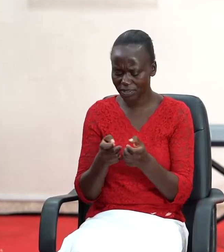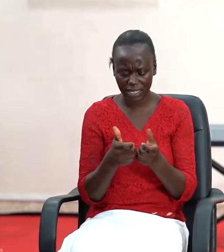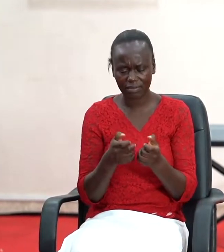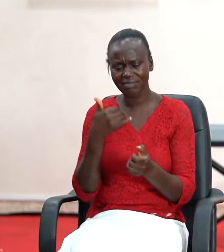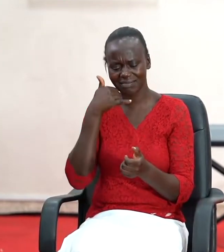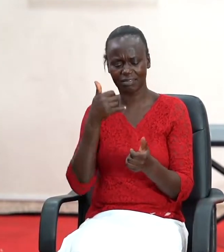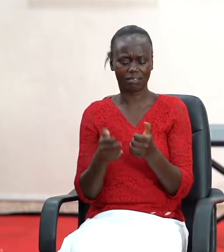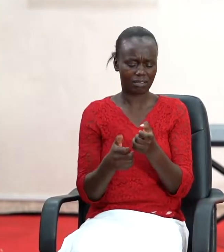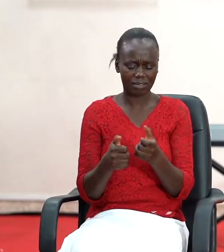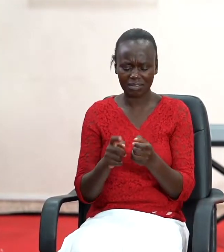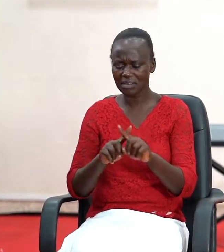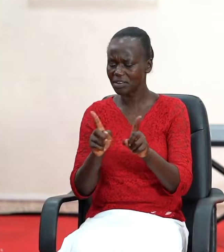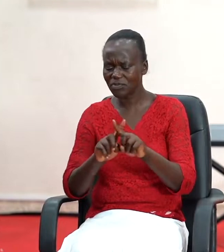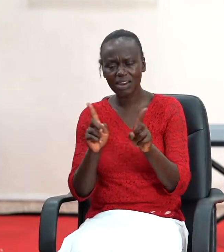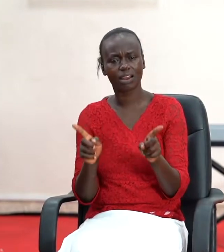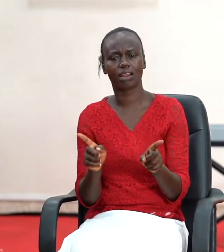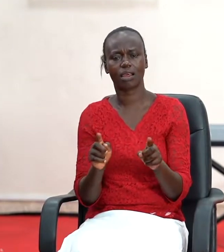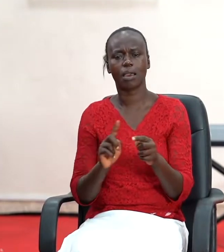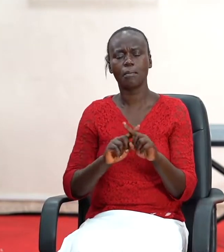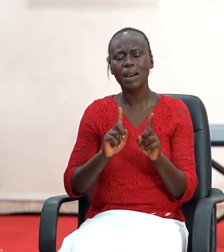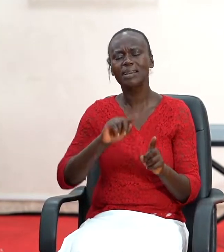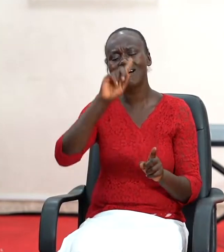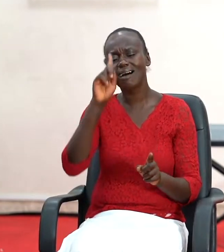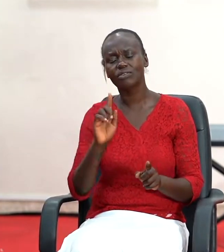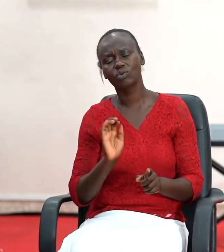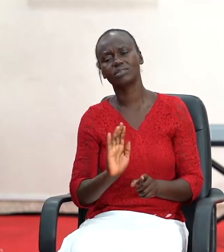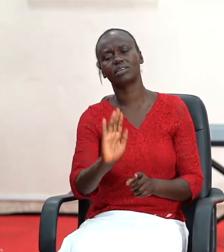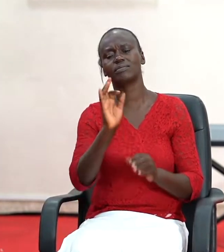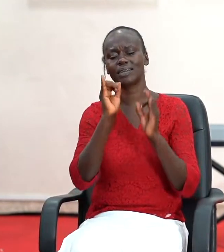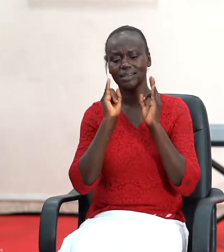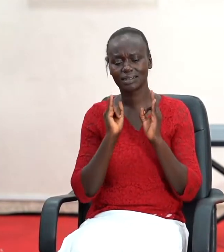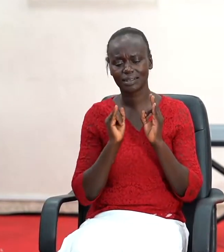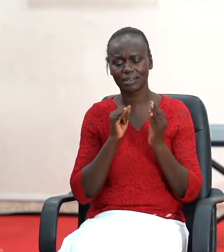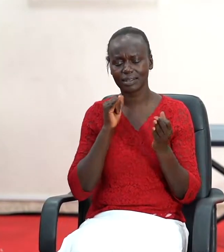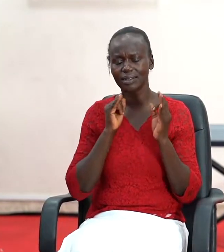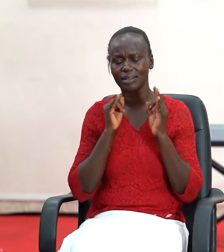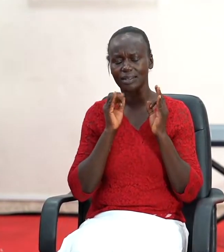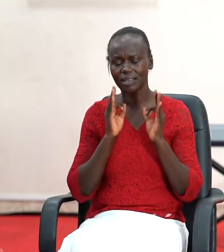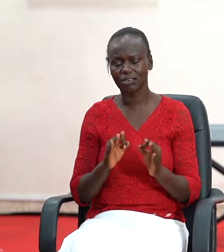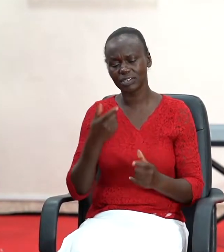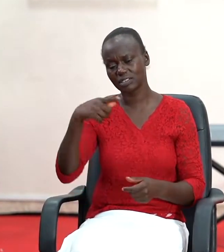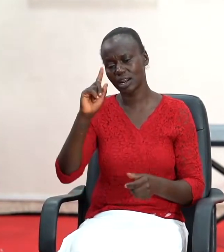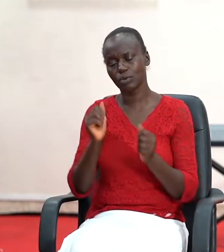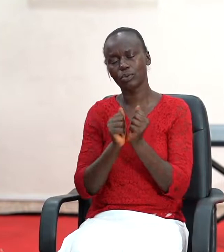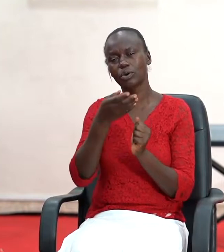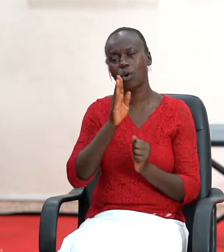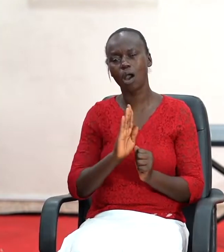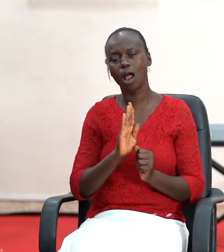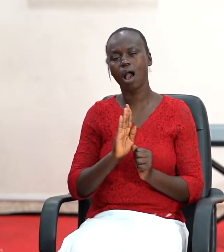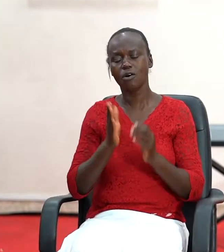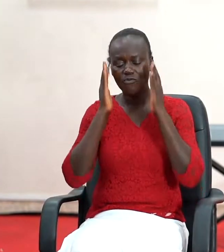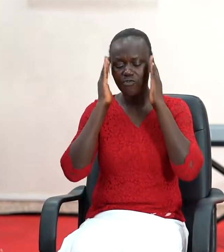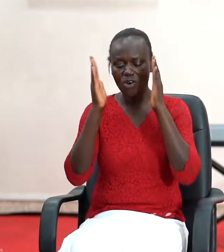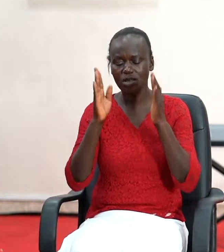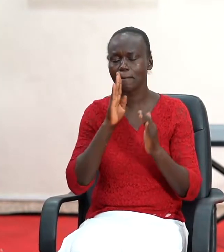lazima ujiulize, ni right na God? Is it right with God? So focus on being right with